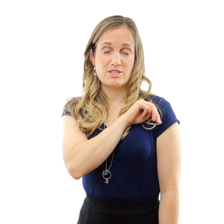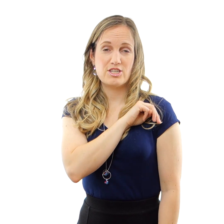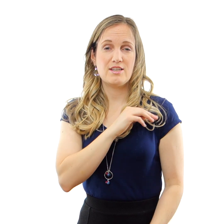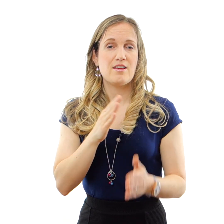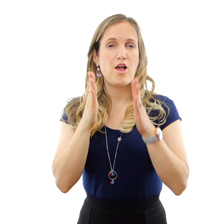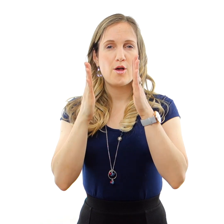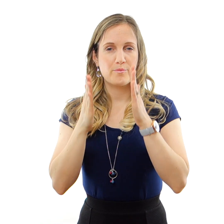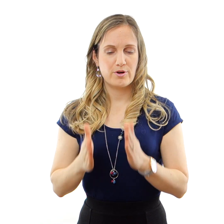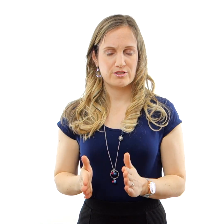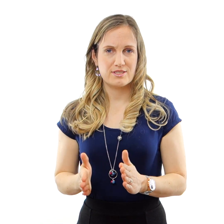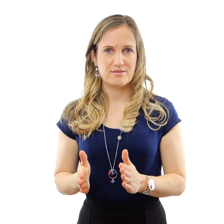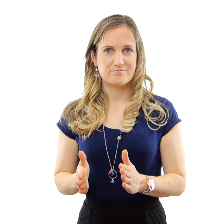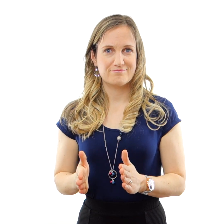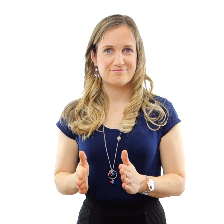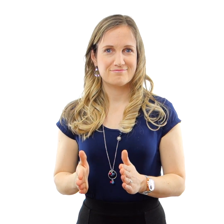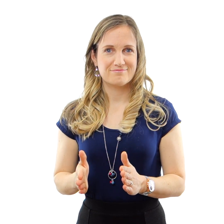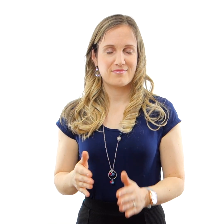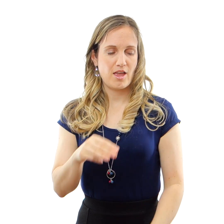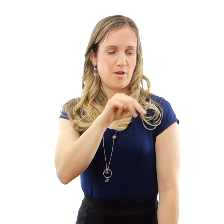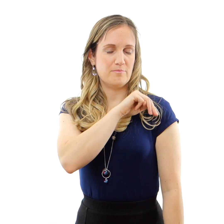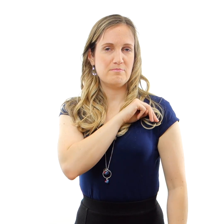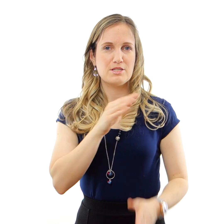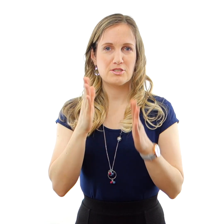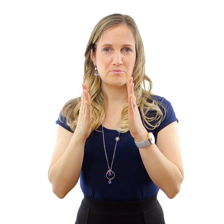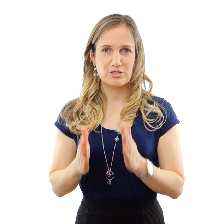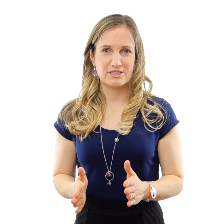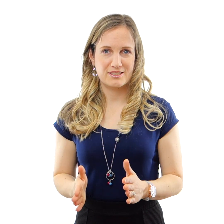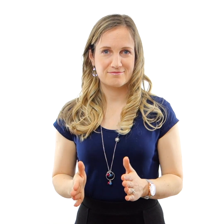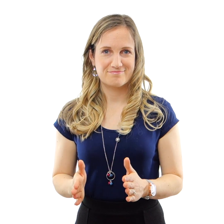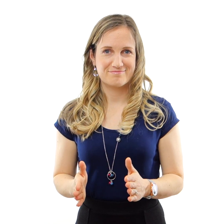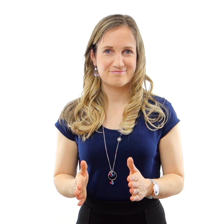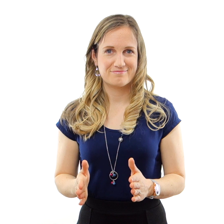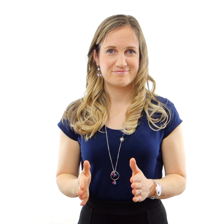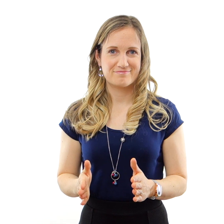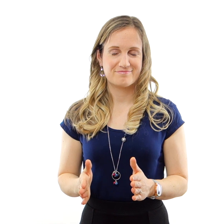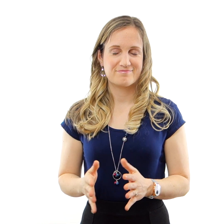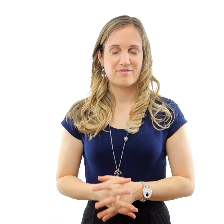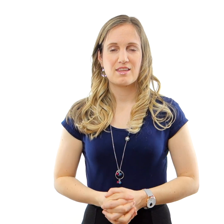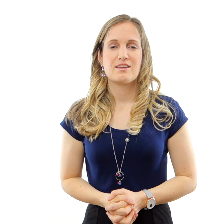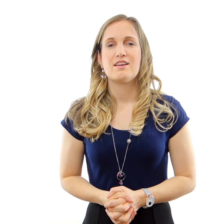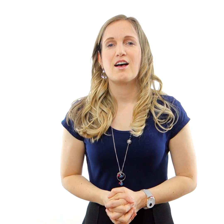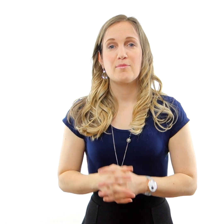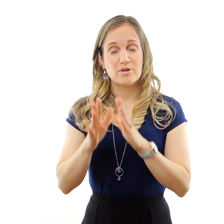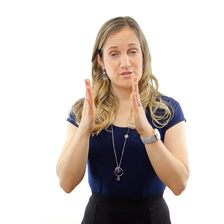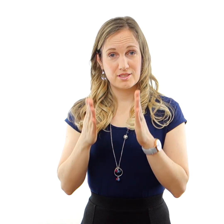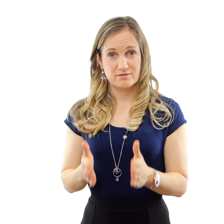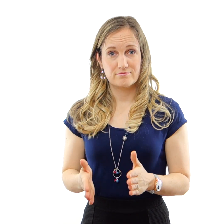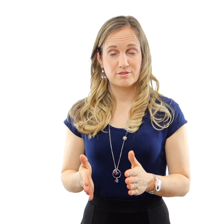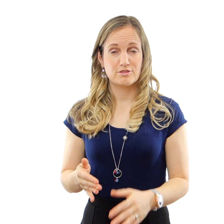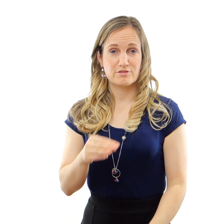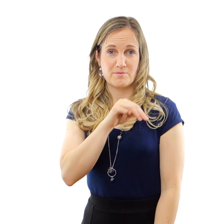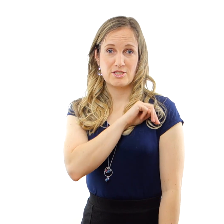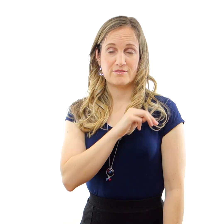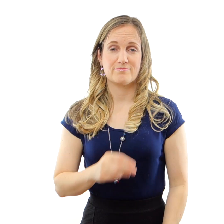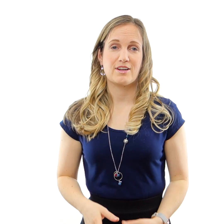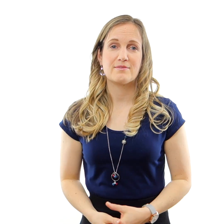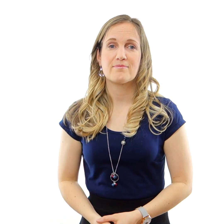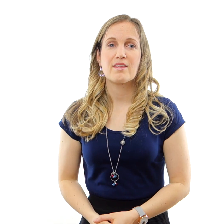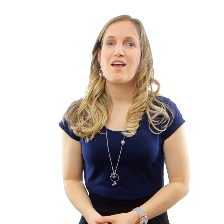mission, person. Mission, person. A person who serves a mission, right?